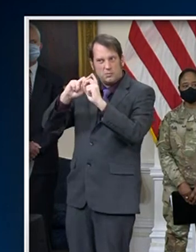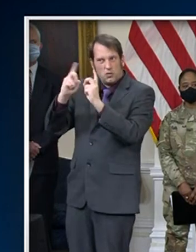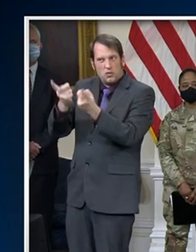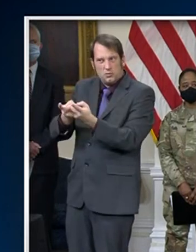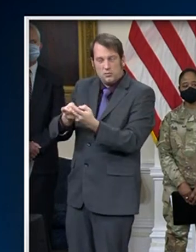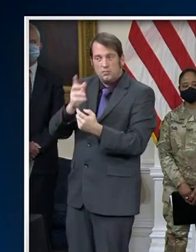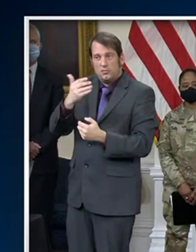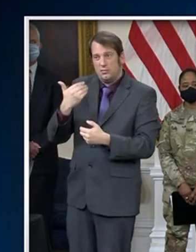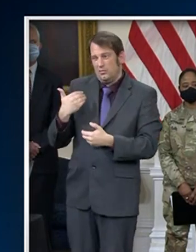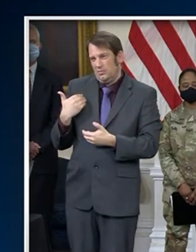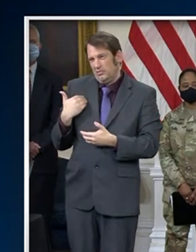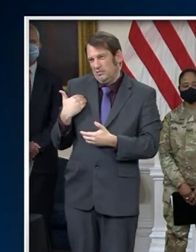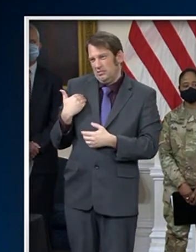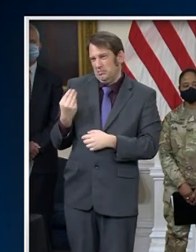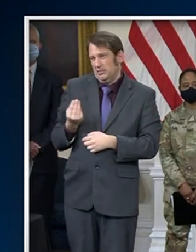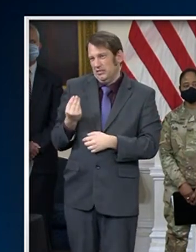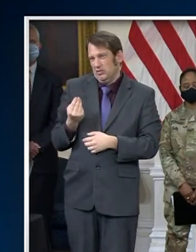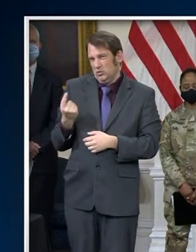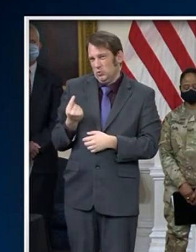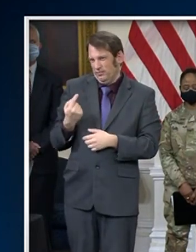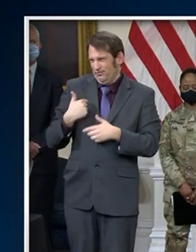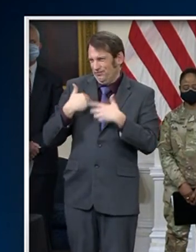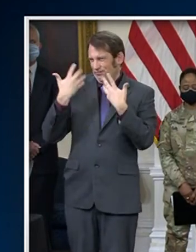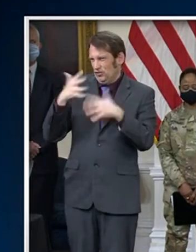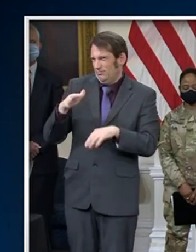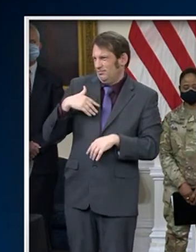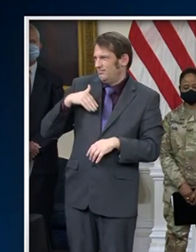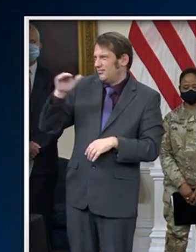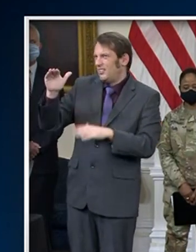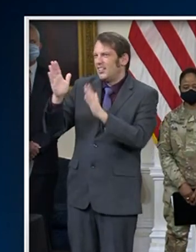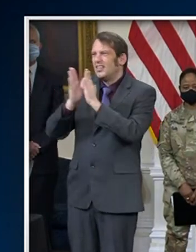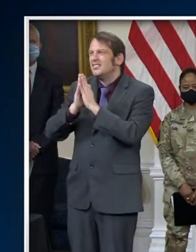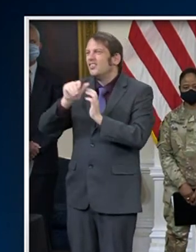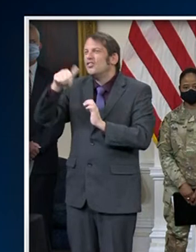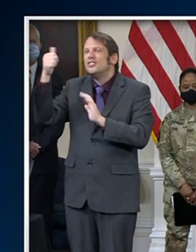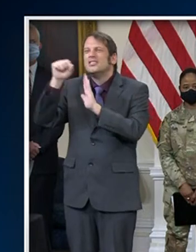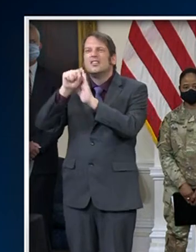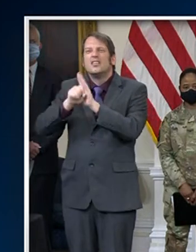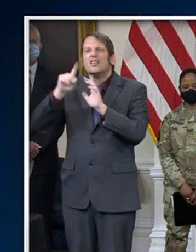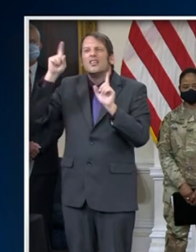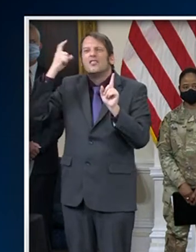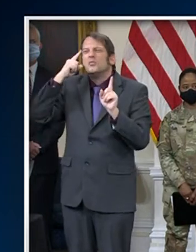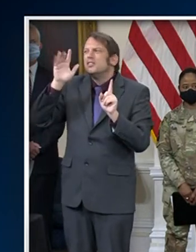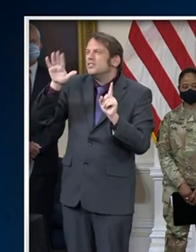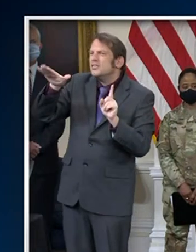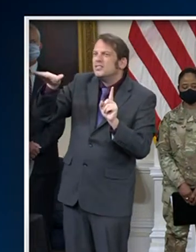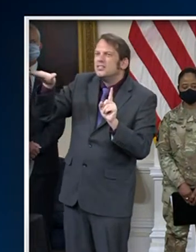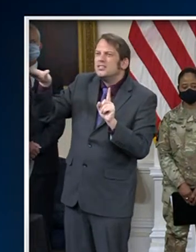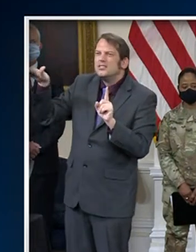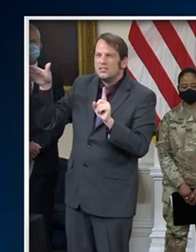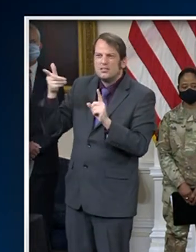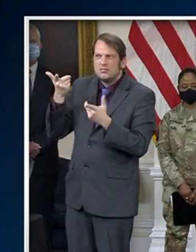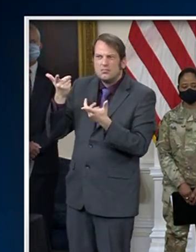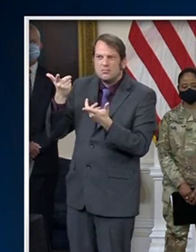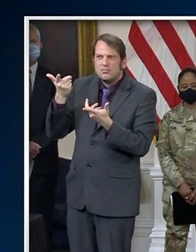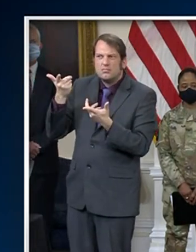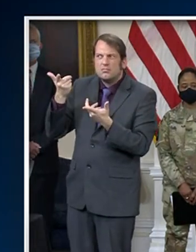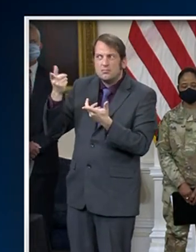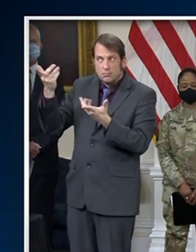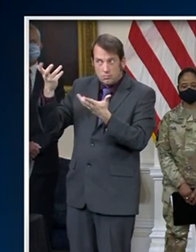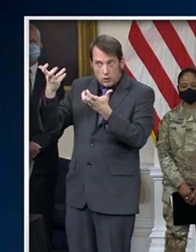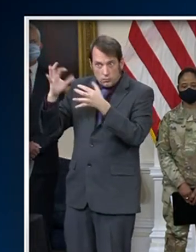direct request of myself and other governors, the nation's governors, the CDC officials have now agreed